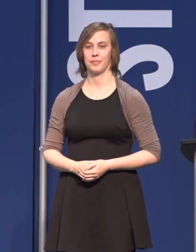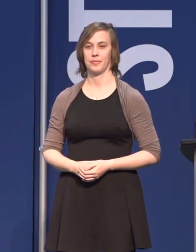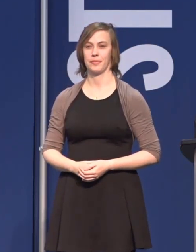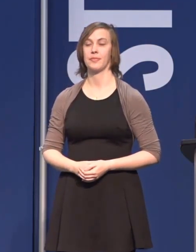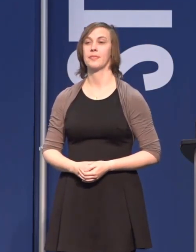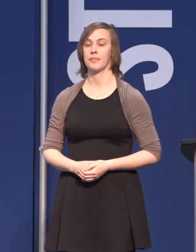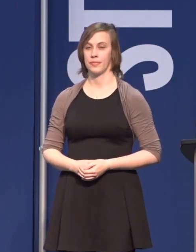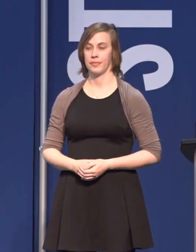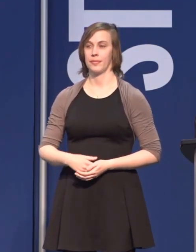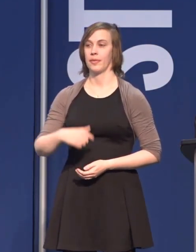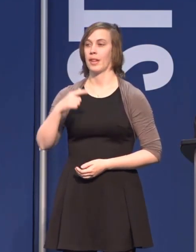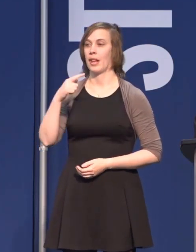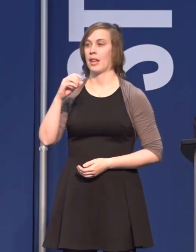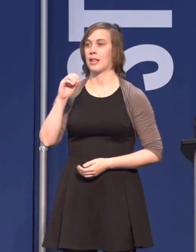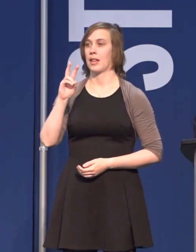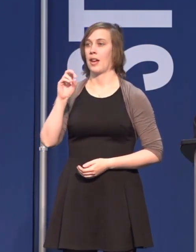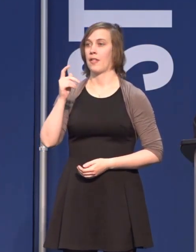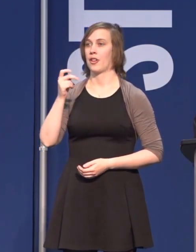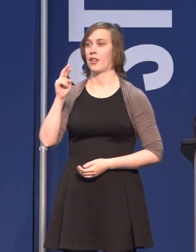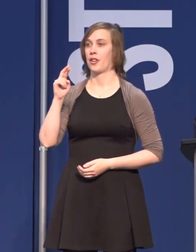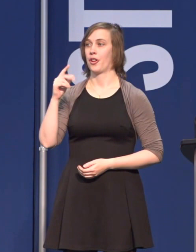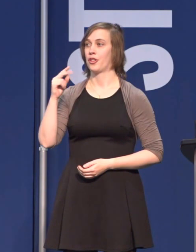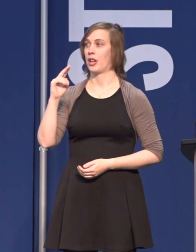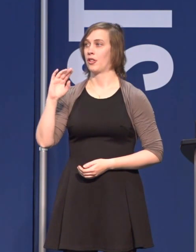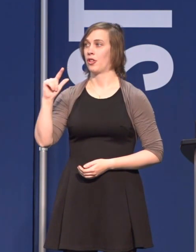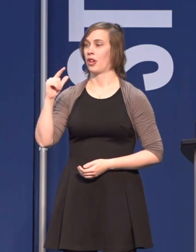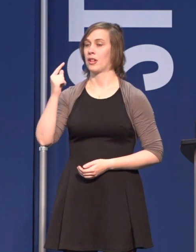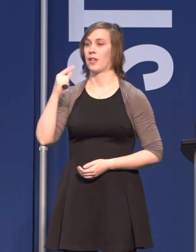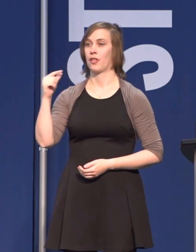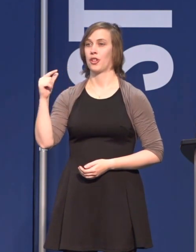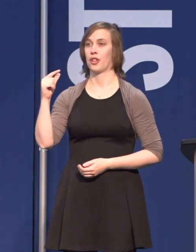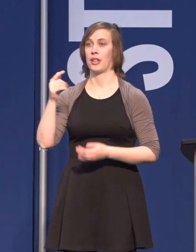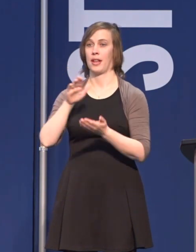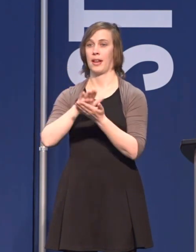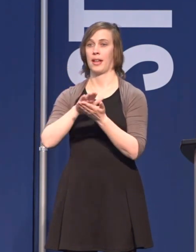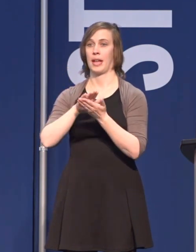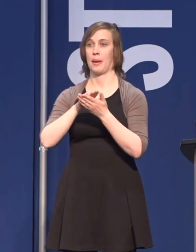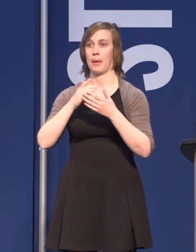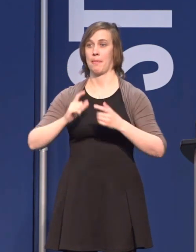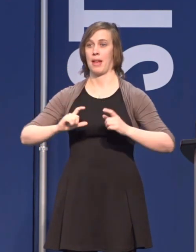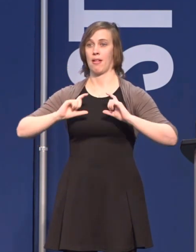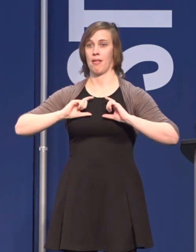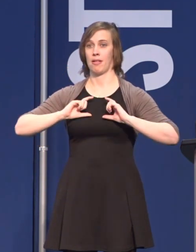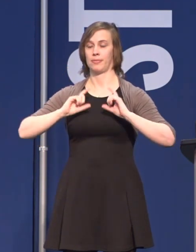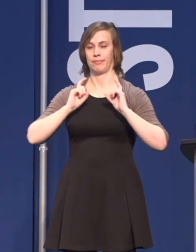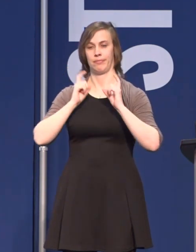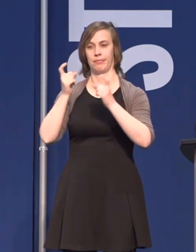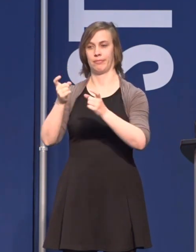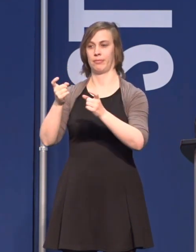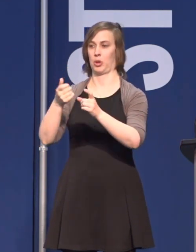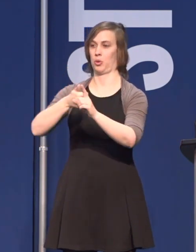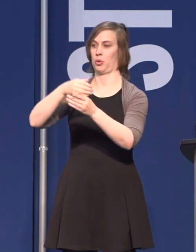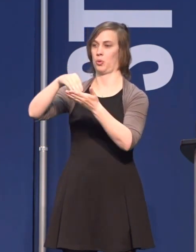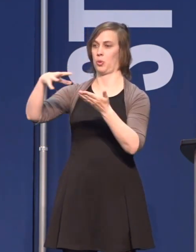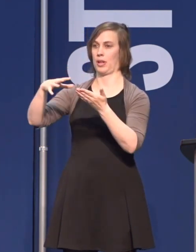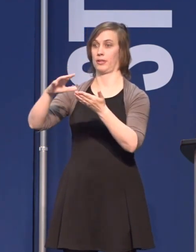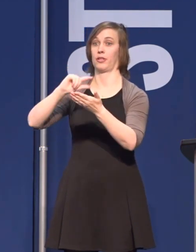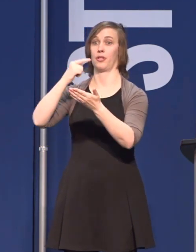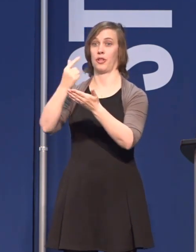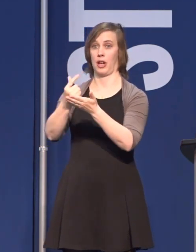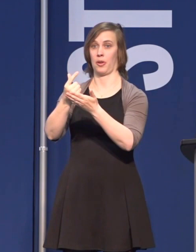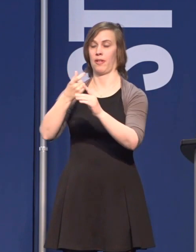The Governor General's Academic Medal is awarded to a graduating student of a college diploma